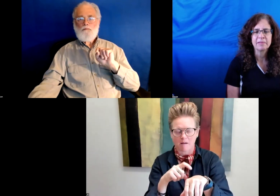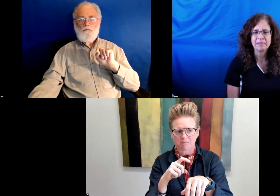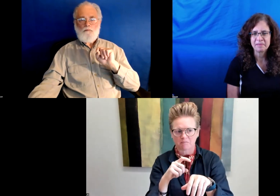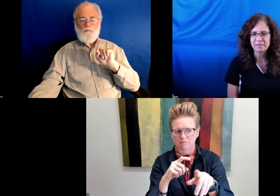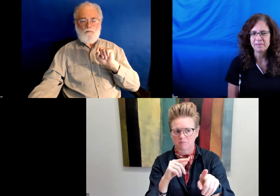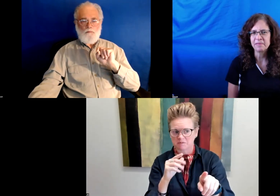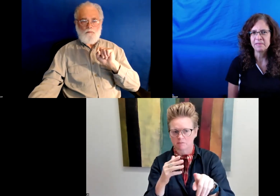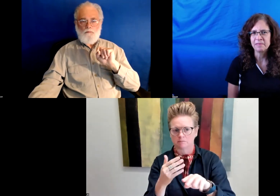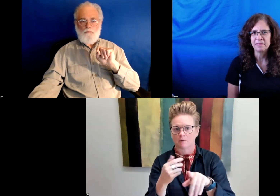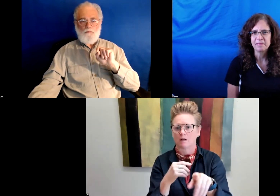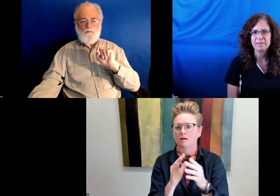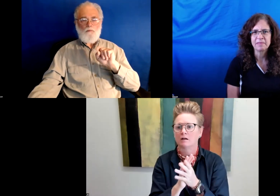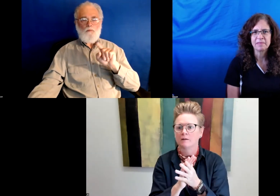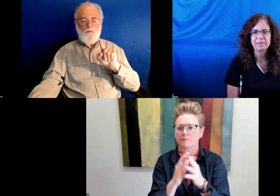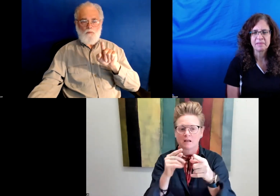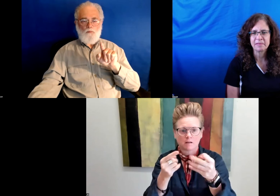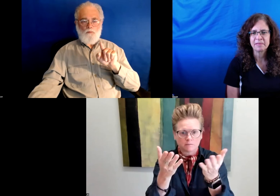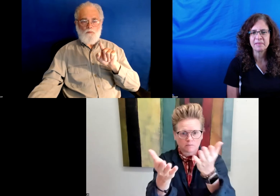I'll give you a little more time.